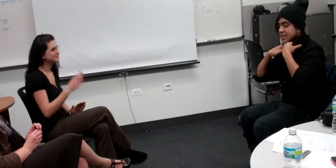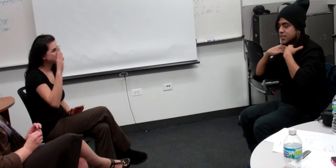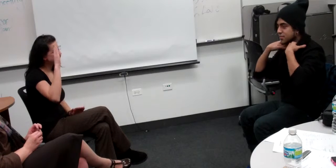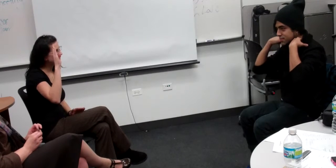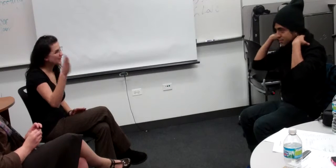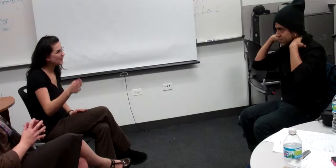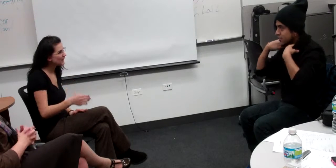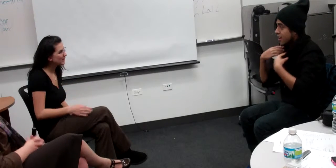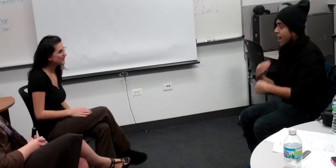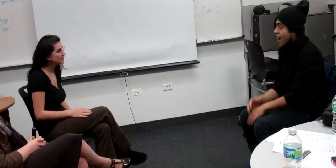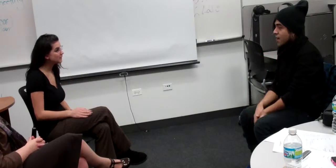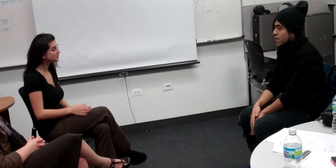received today.